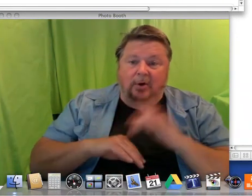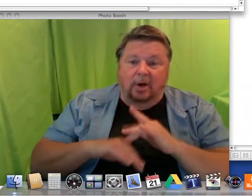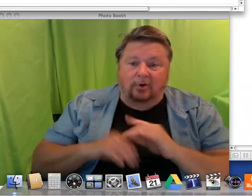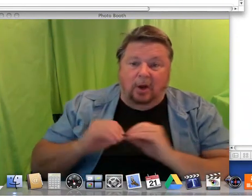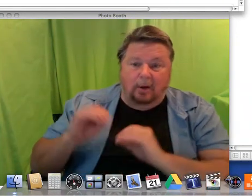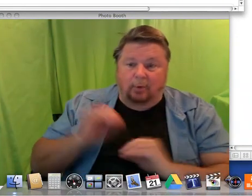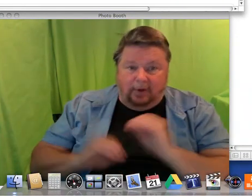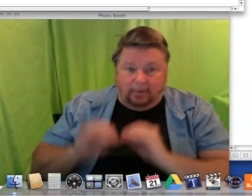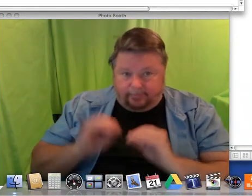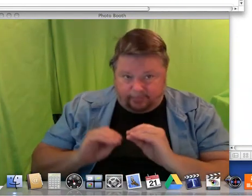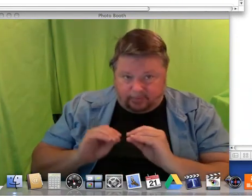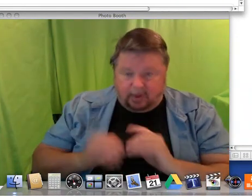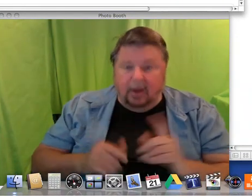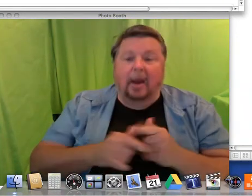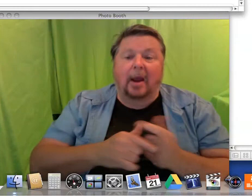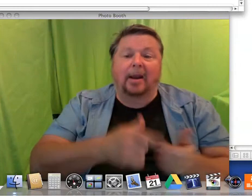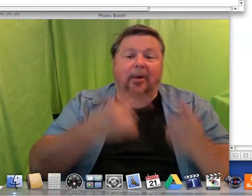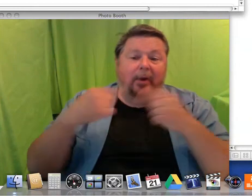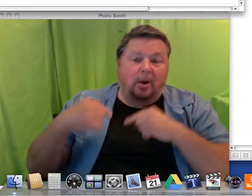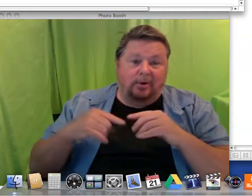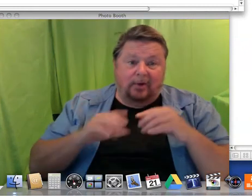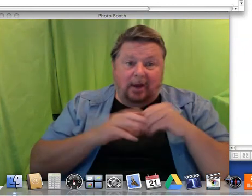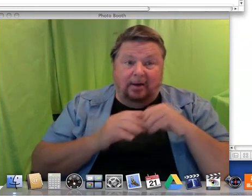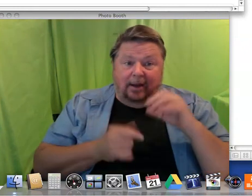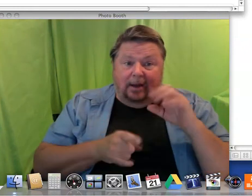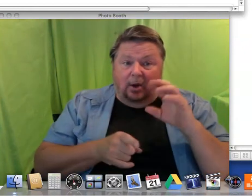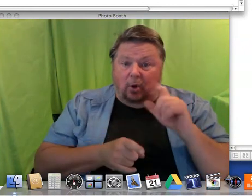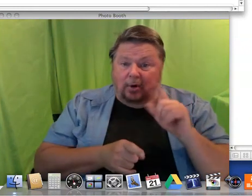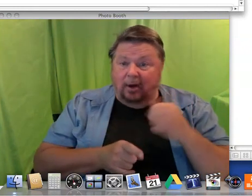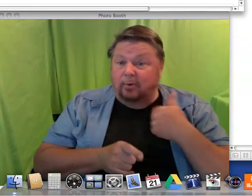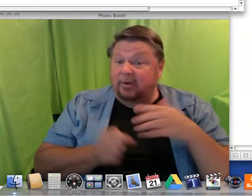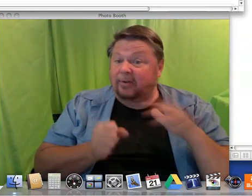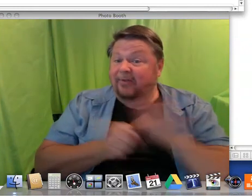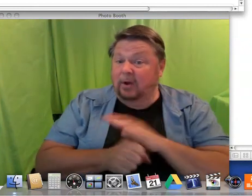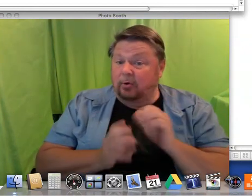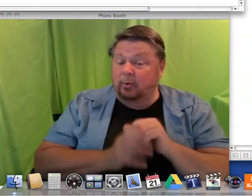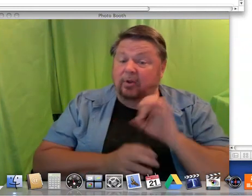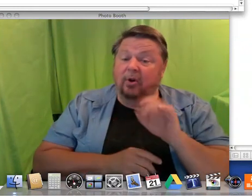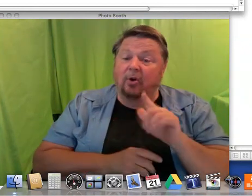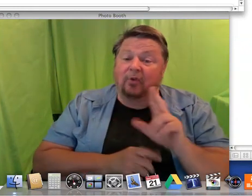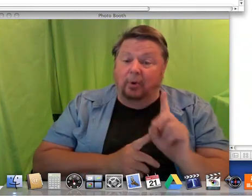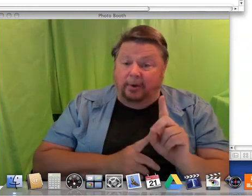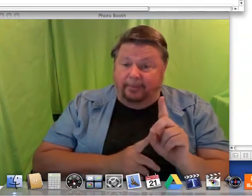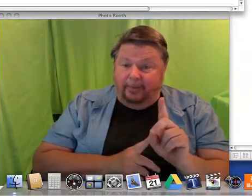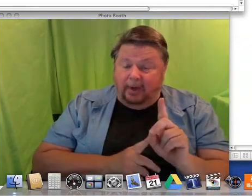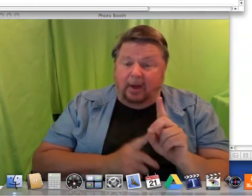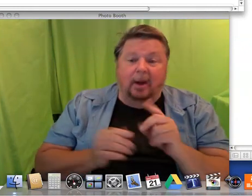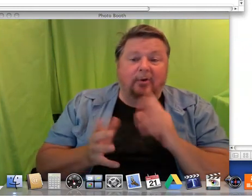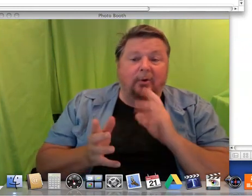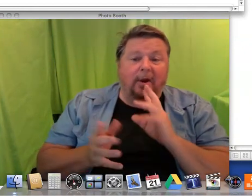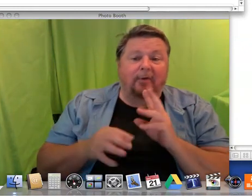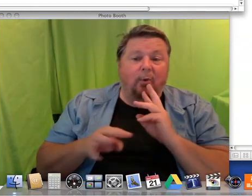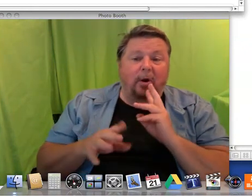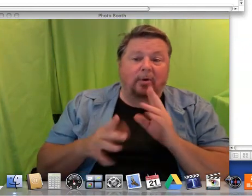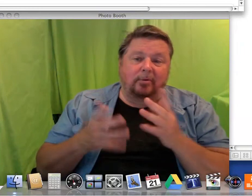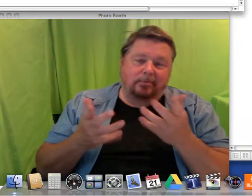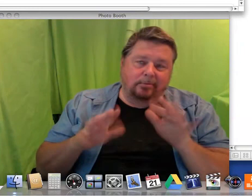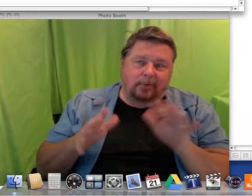are touching and moving. And then we go inside the cochlea, which is filled with fluid. And so we have